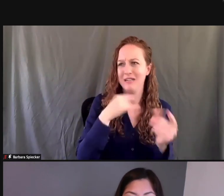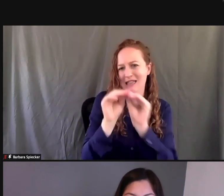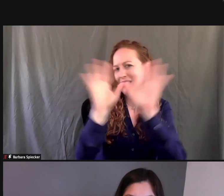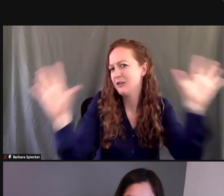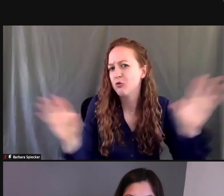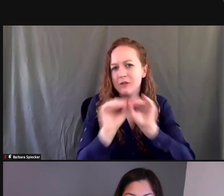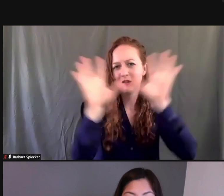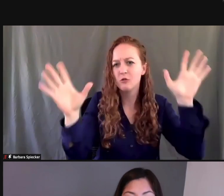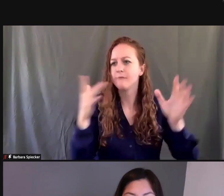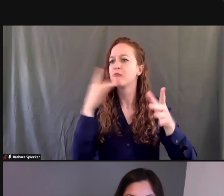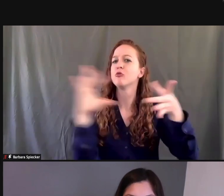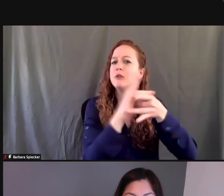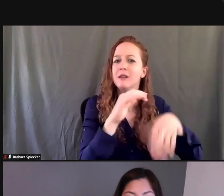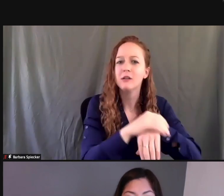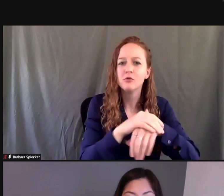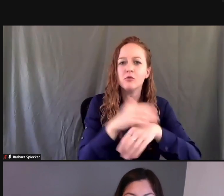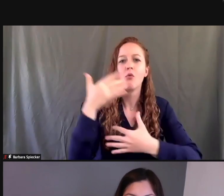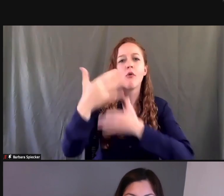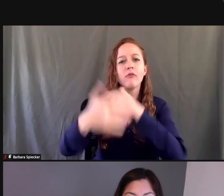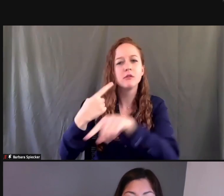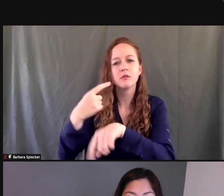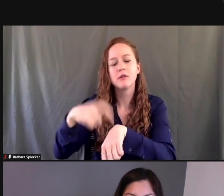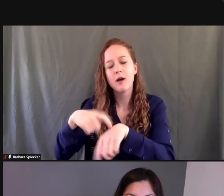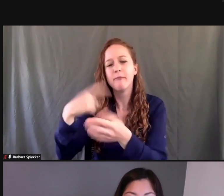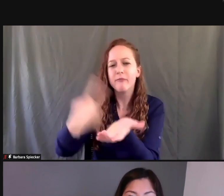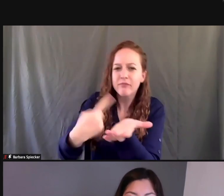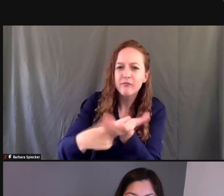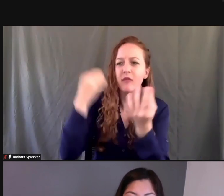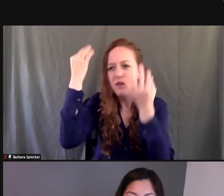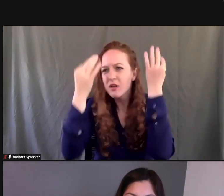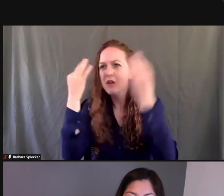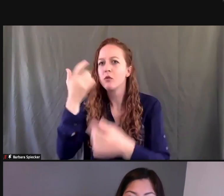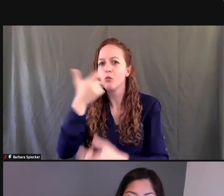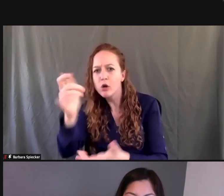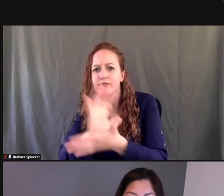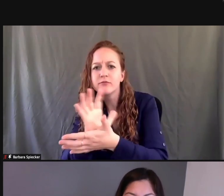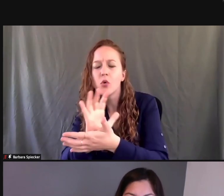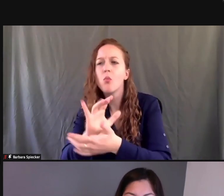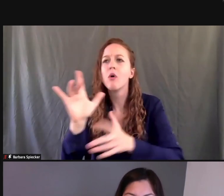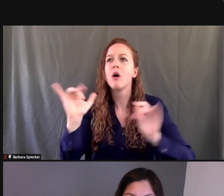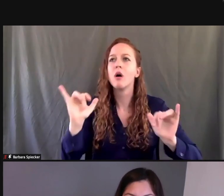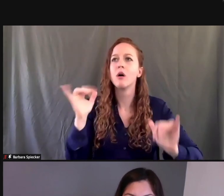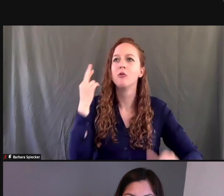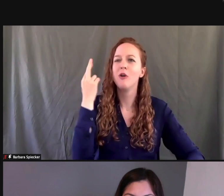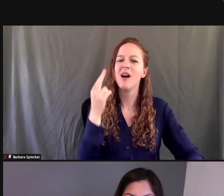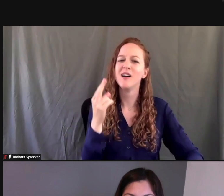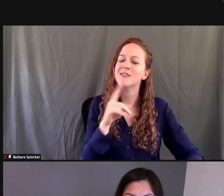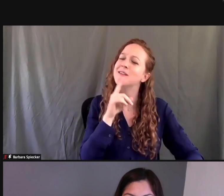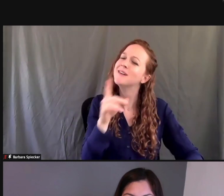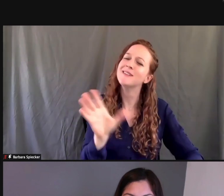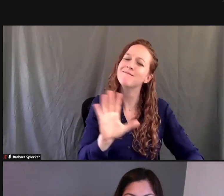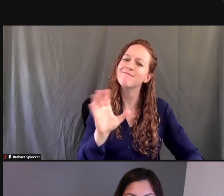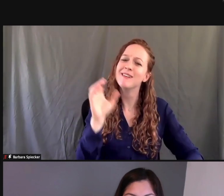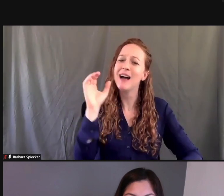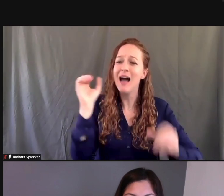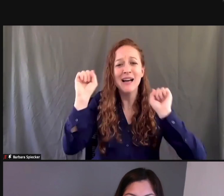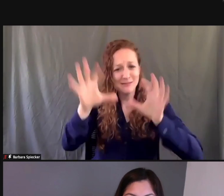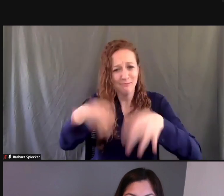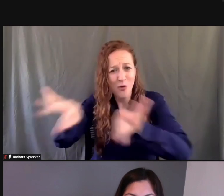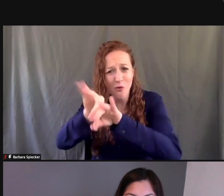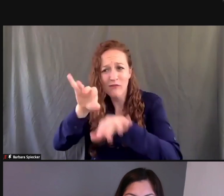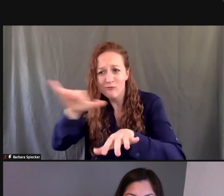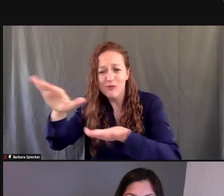Instead, languages change because their users choose to change them.